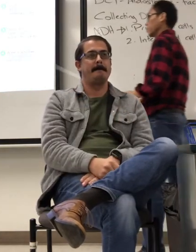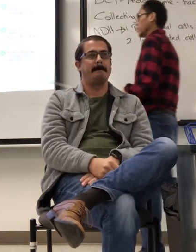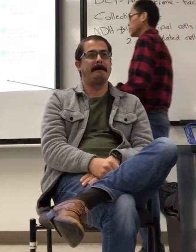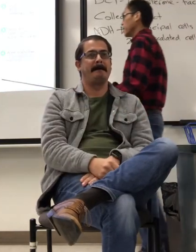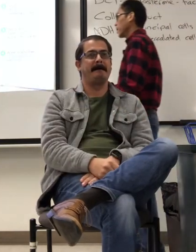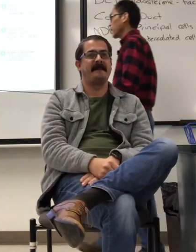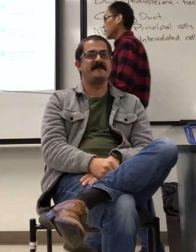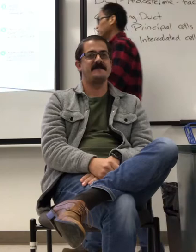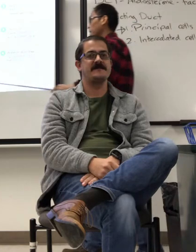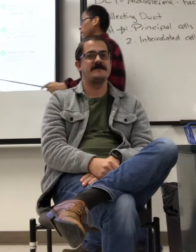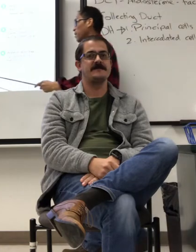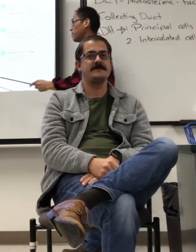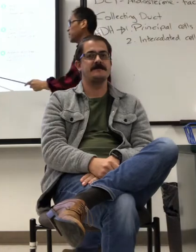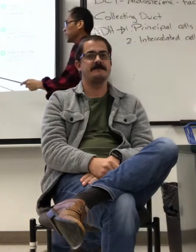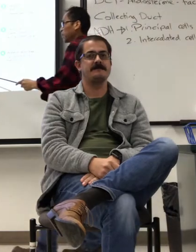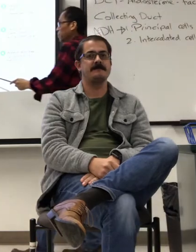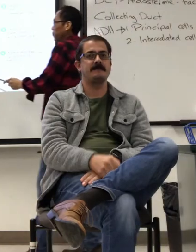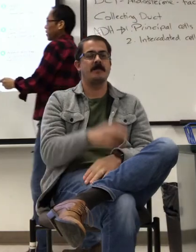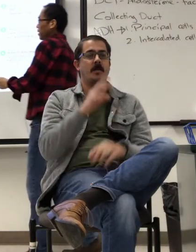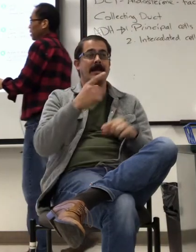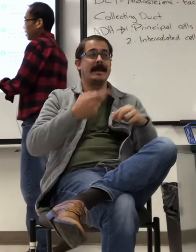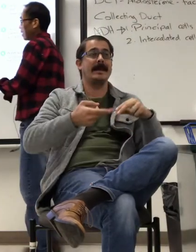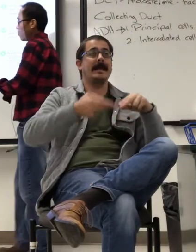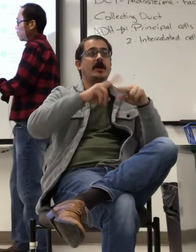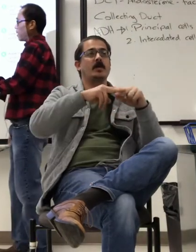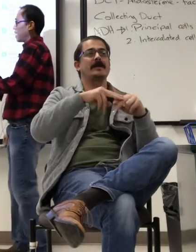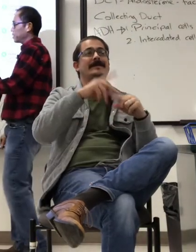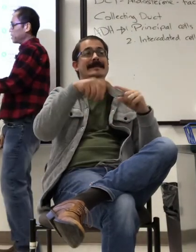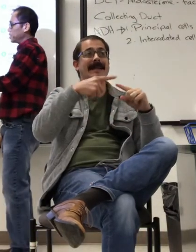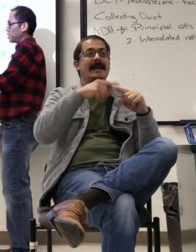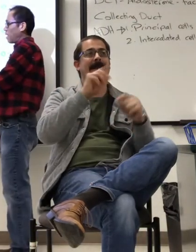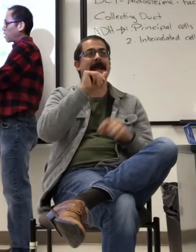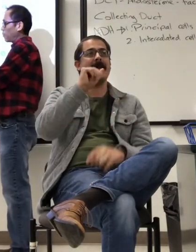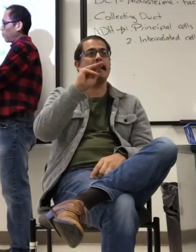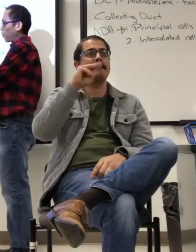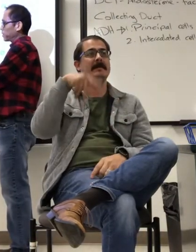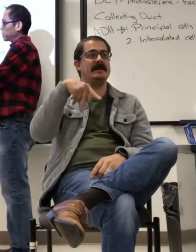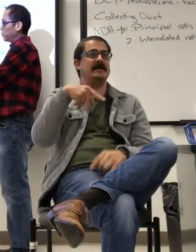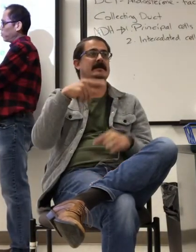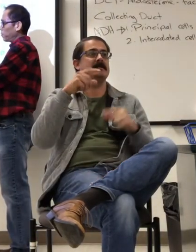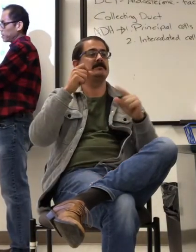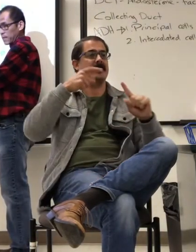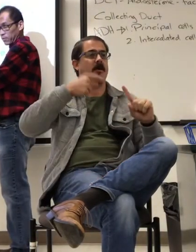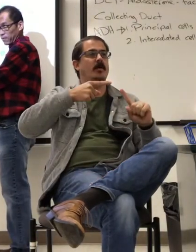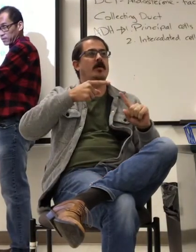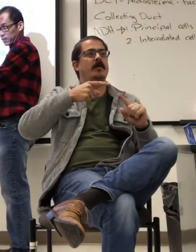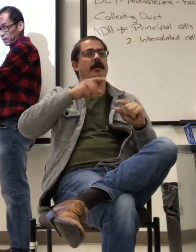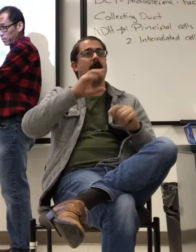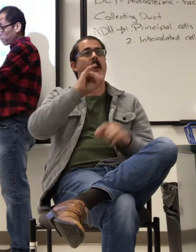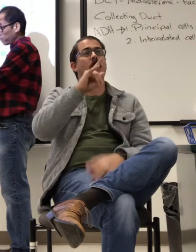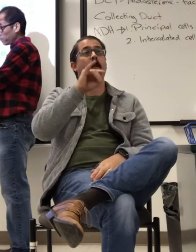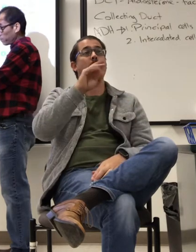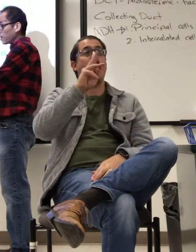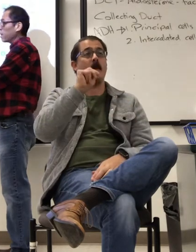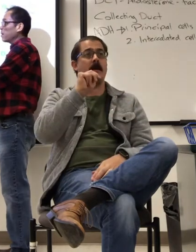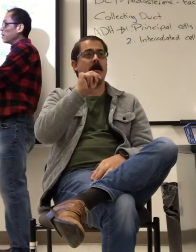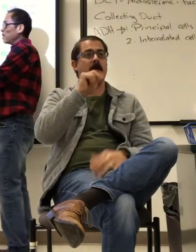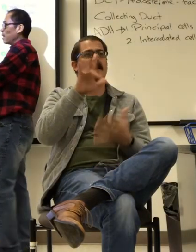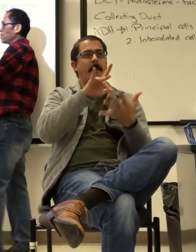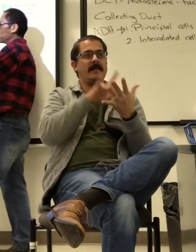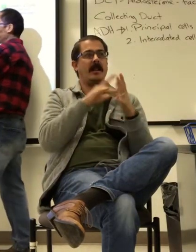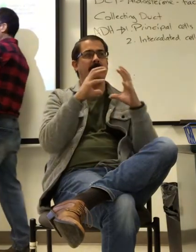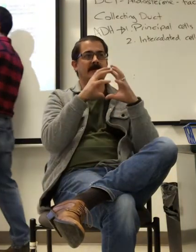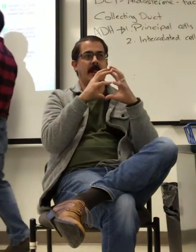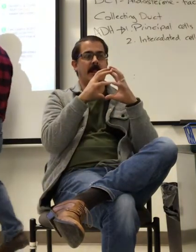to increase the cyclic AMP signal. It mobilizes the aquaporins to move from the center of the cell